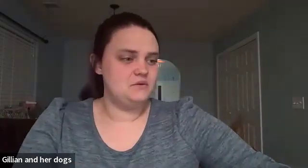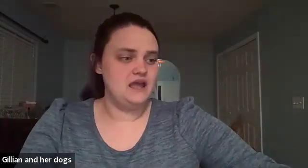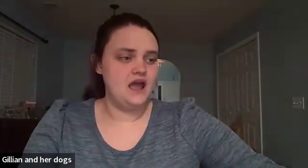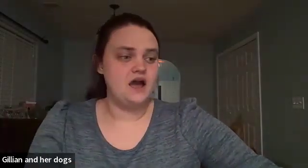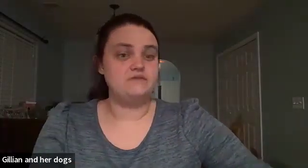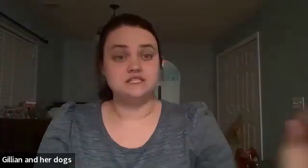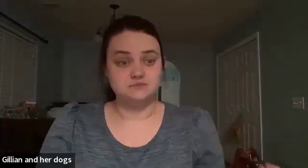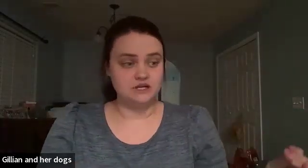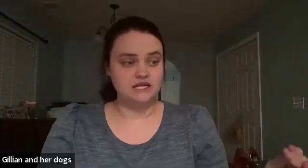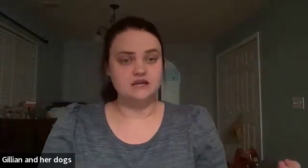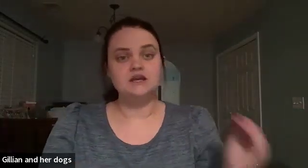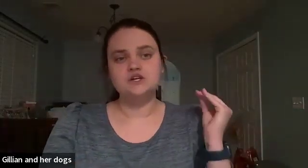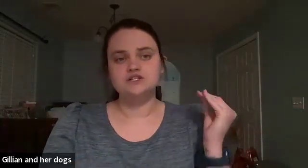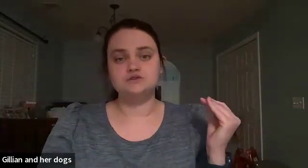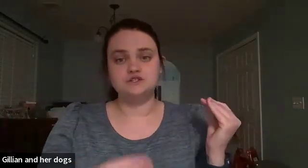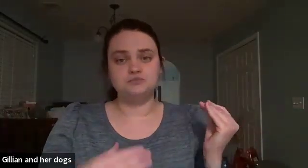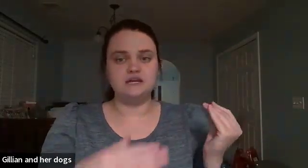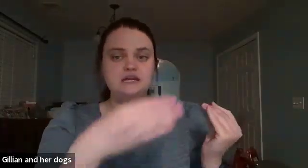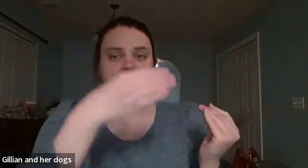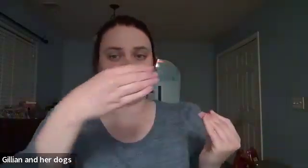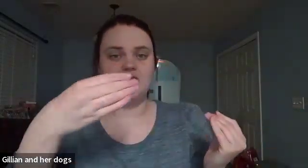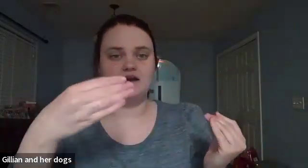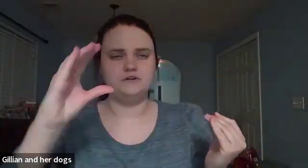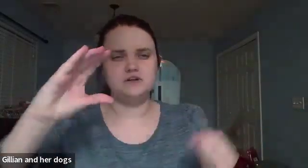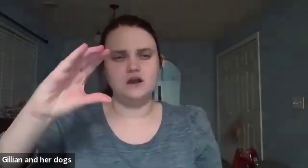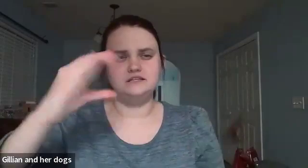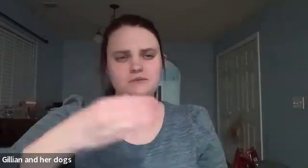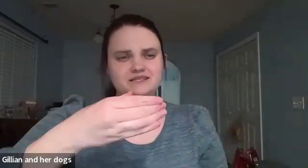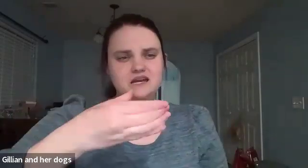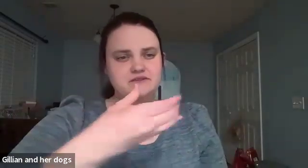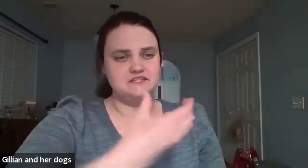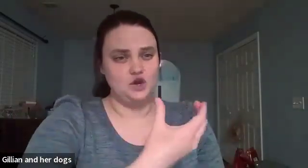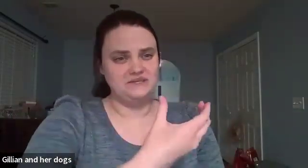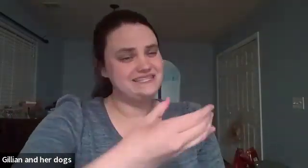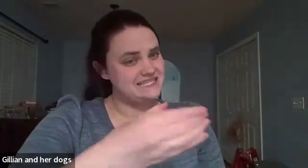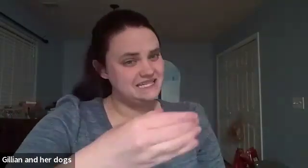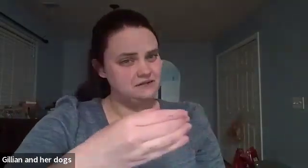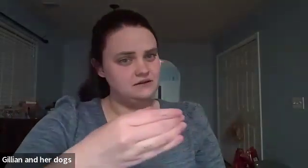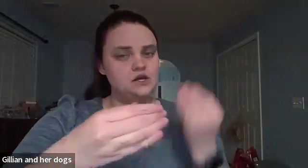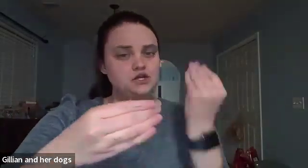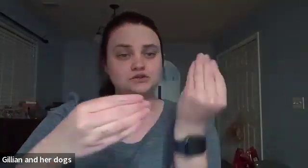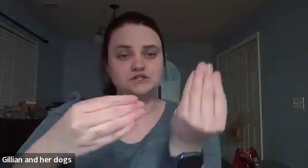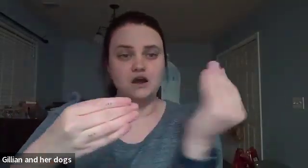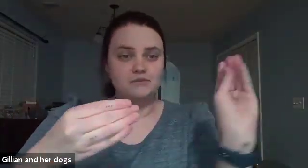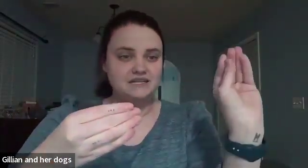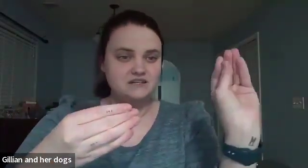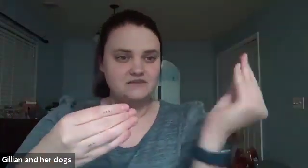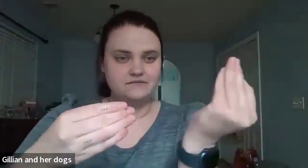Then we have spring. So spring is going to have your non-dominant, it's kind of in this open C. Your dominant is going to have the